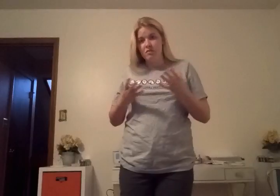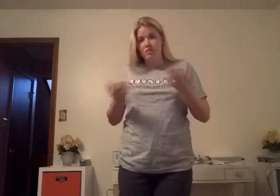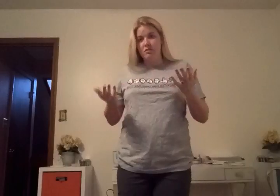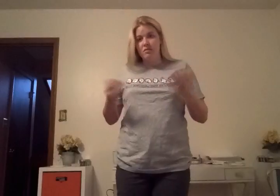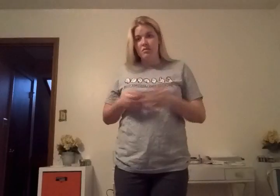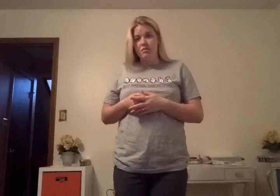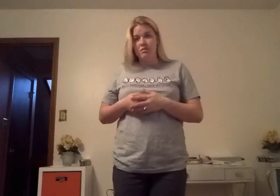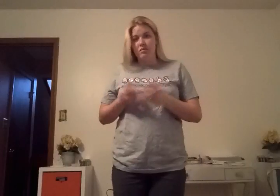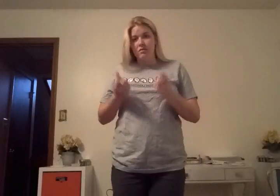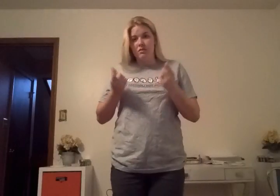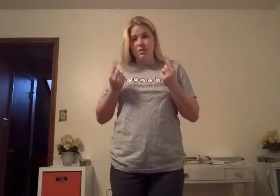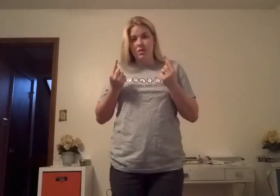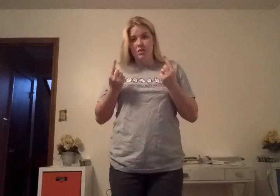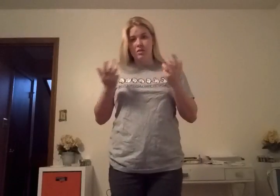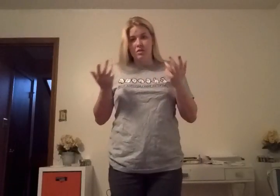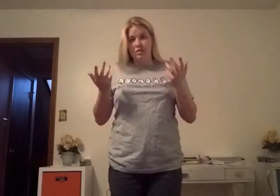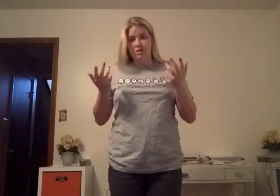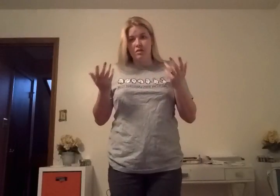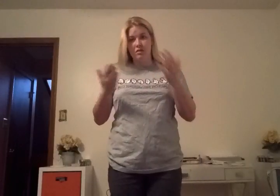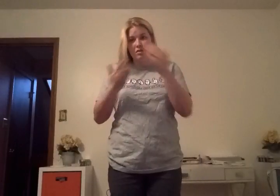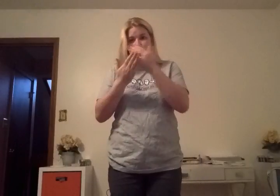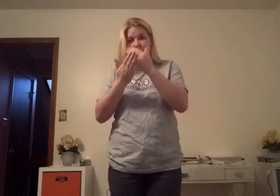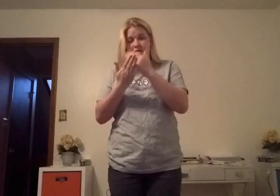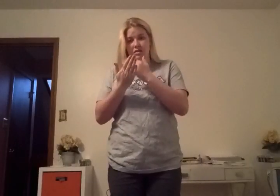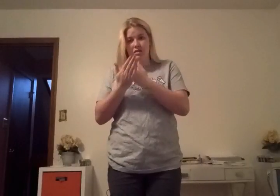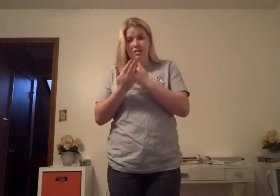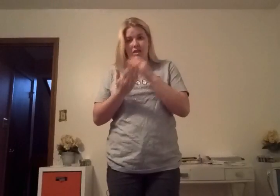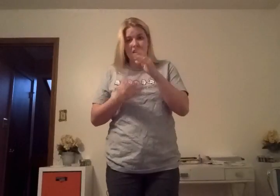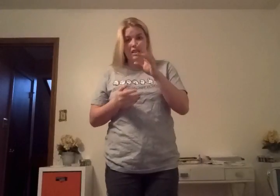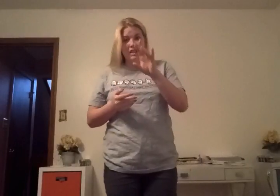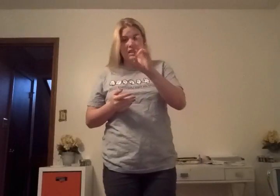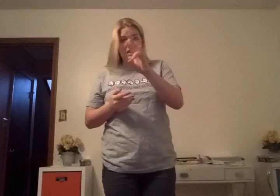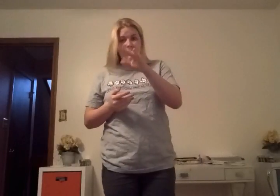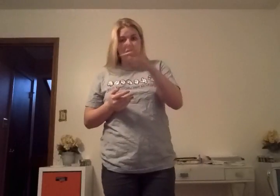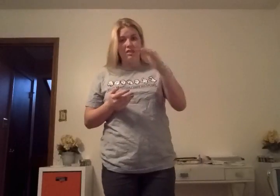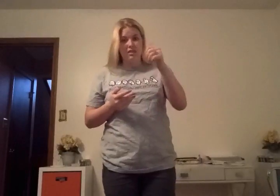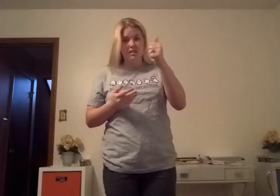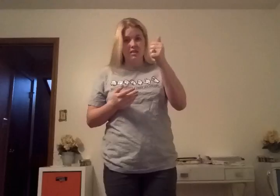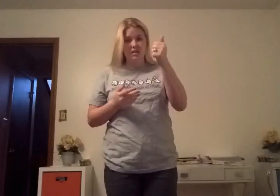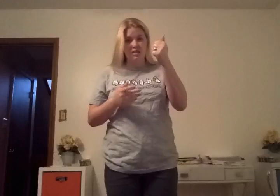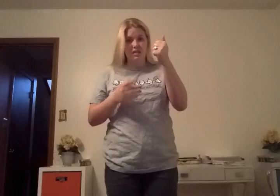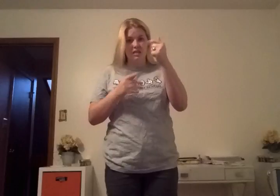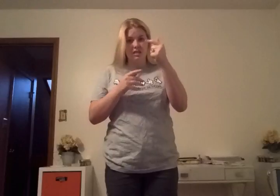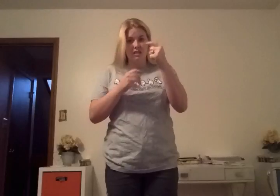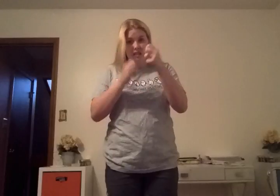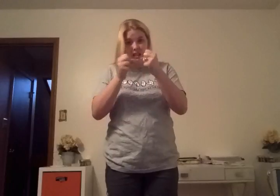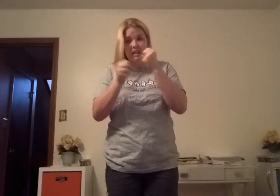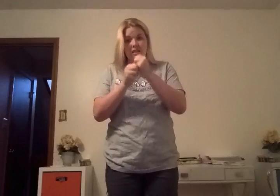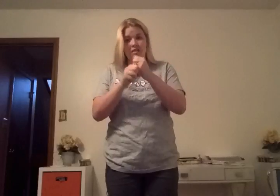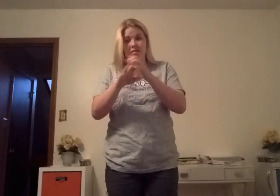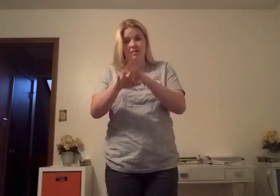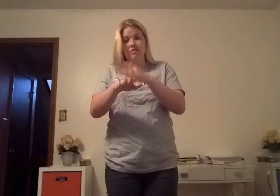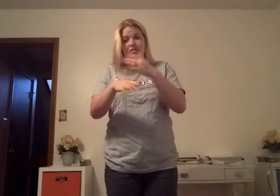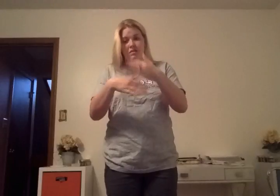what to do. The list is 7 to 10 years long." And it just vomited out of me. I was like, of course I'll get tested. Selena told Francia,